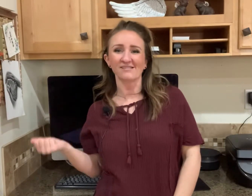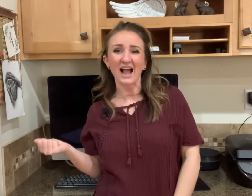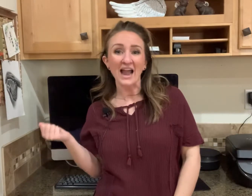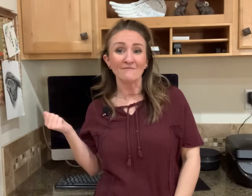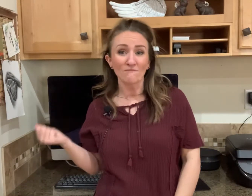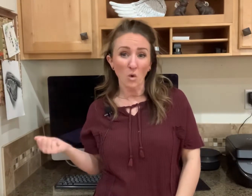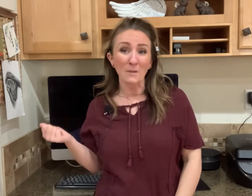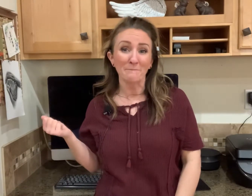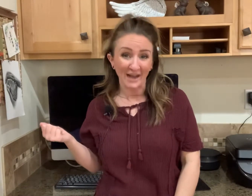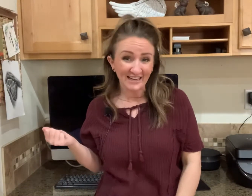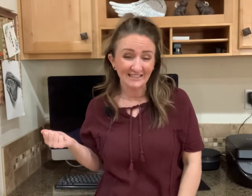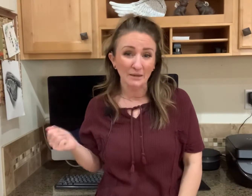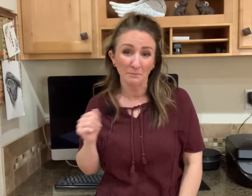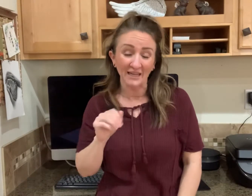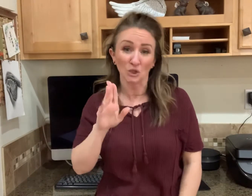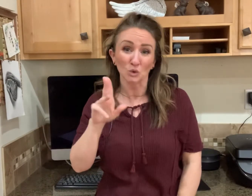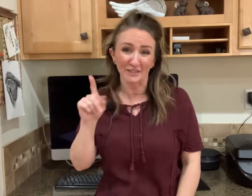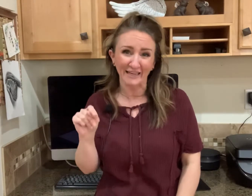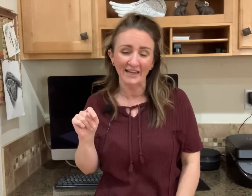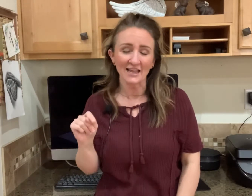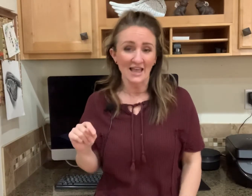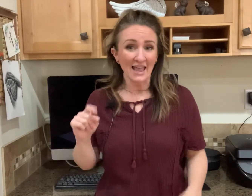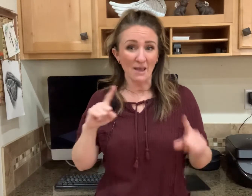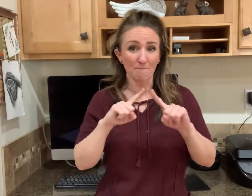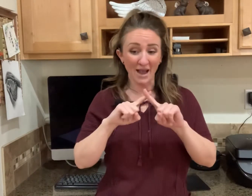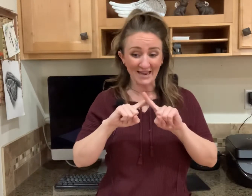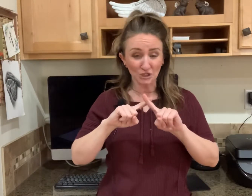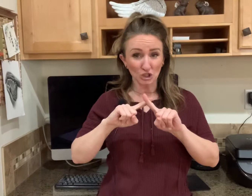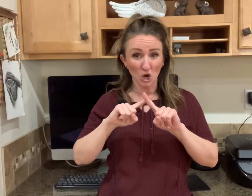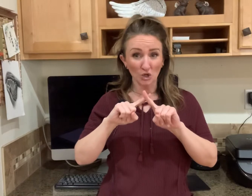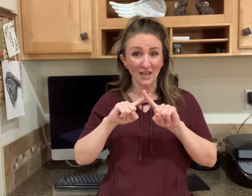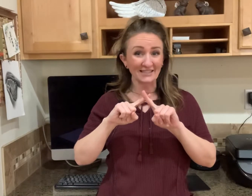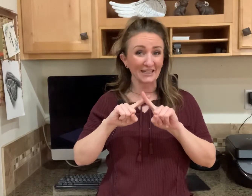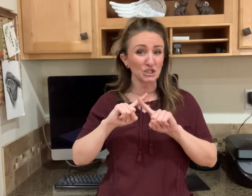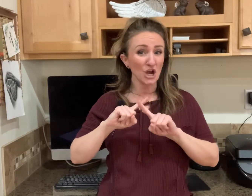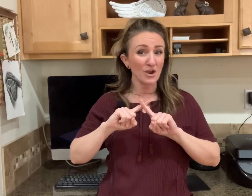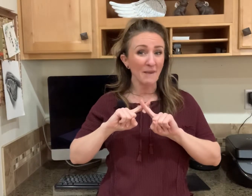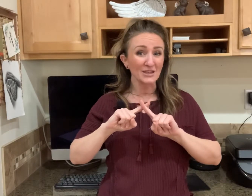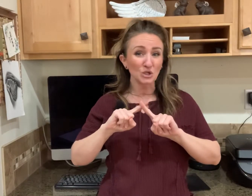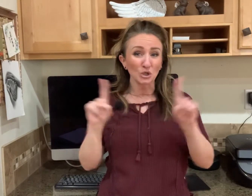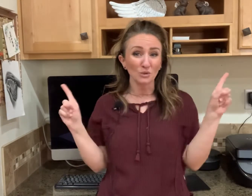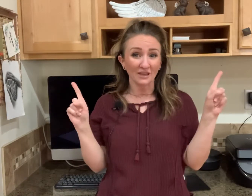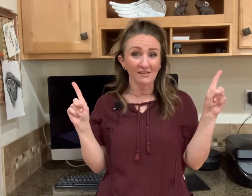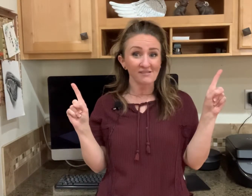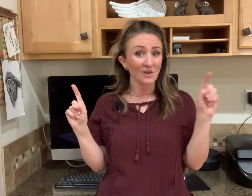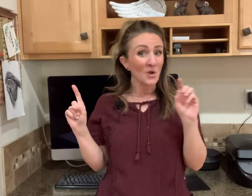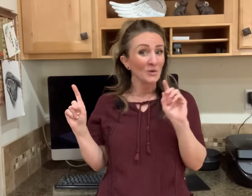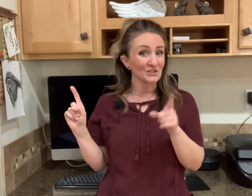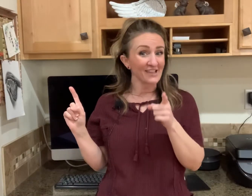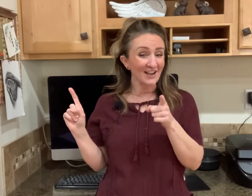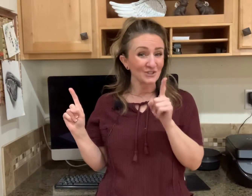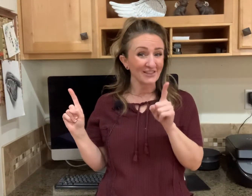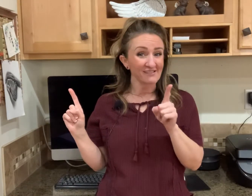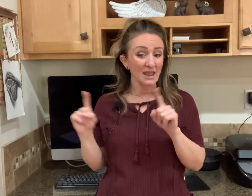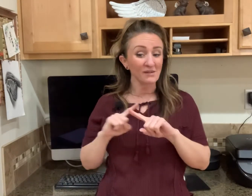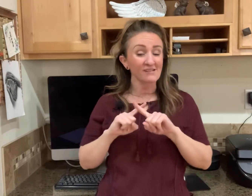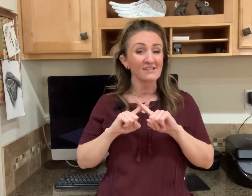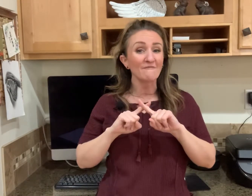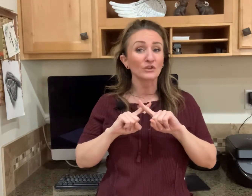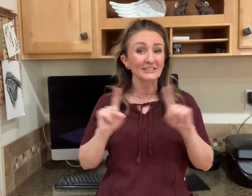sign for but, B-U-T, it might show, the dictionary might show you this, which is actually the same as the sign for